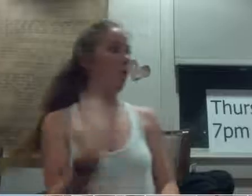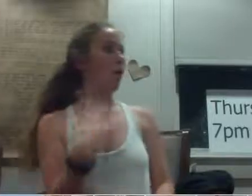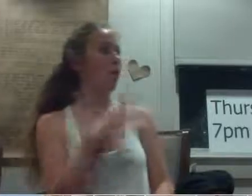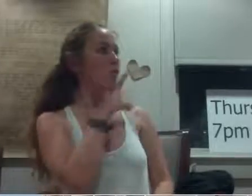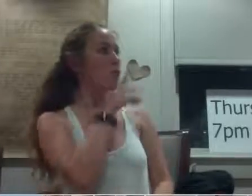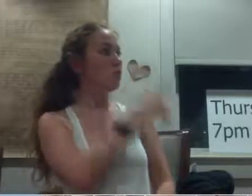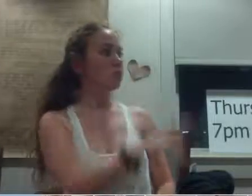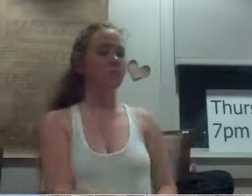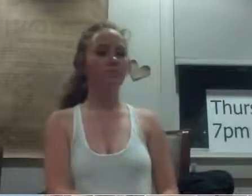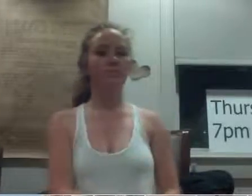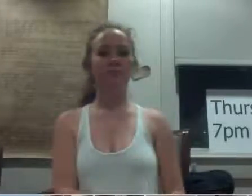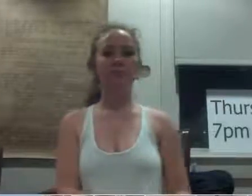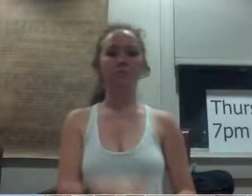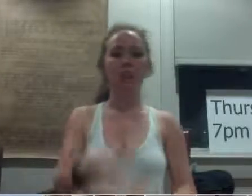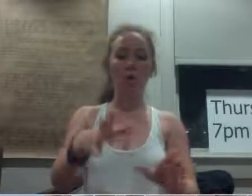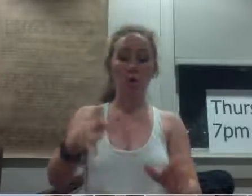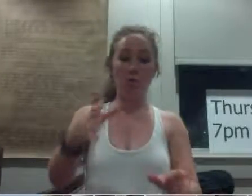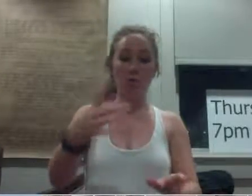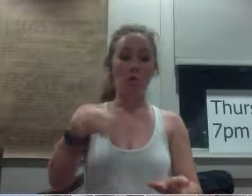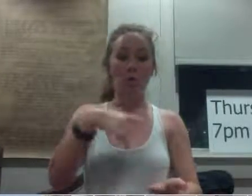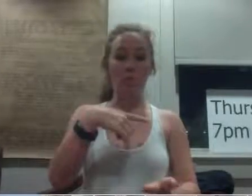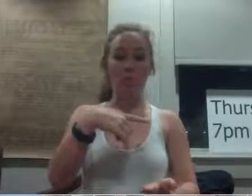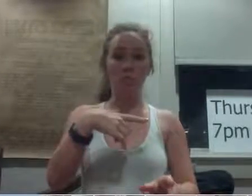before starting a bank. Really?